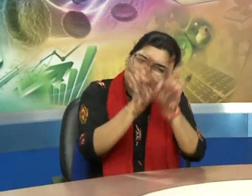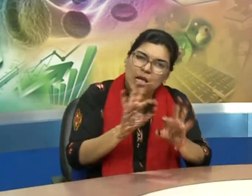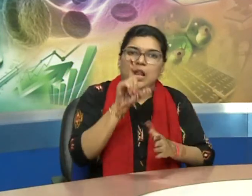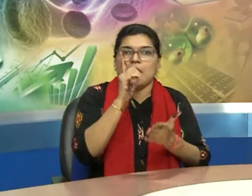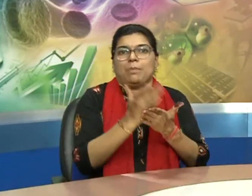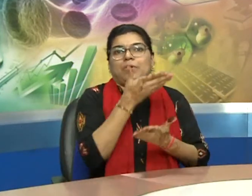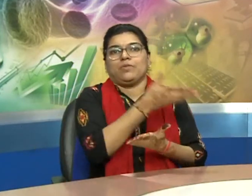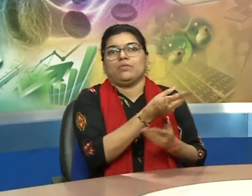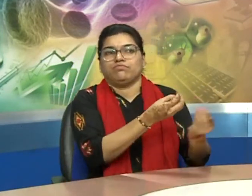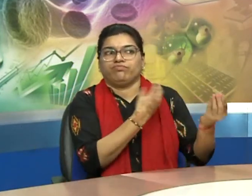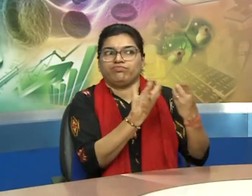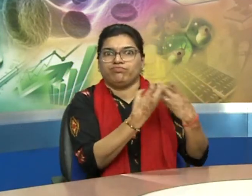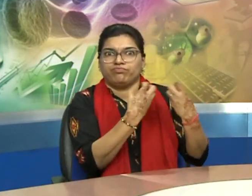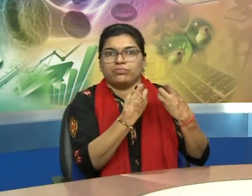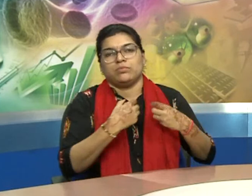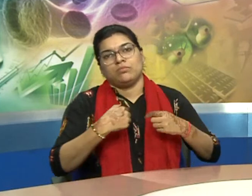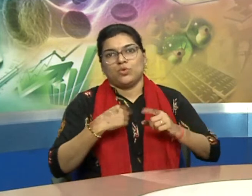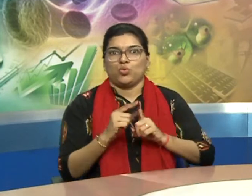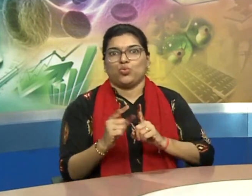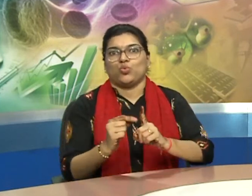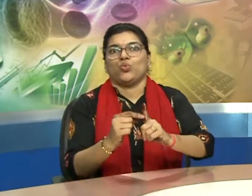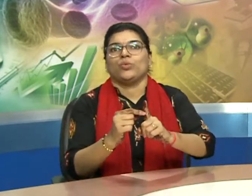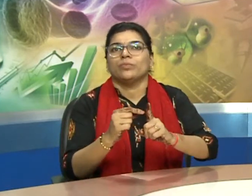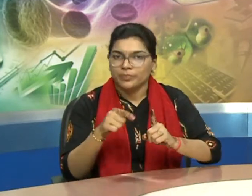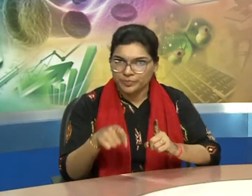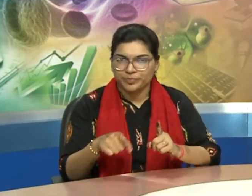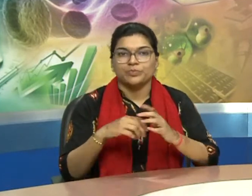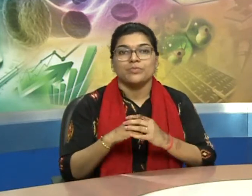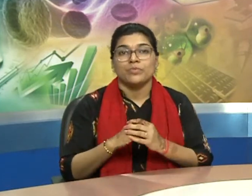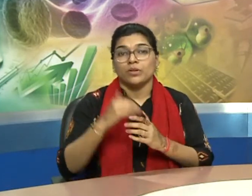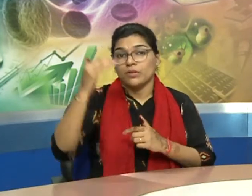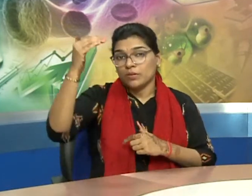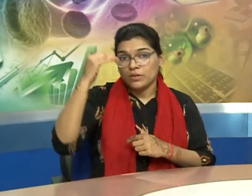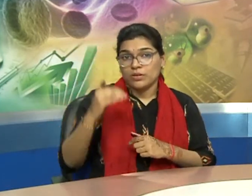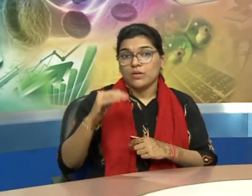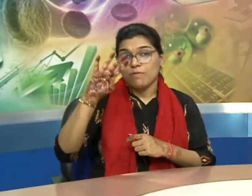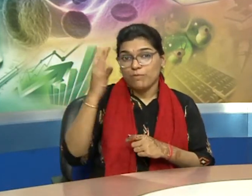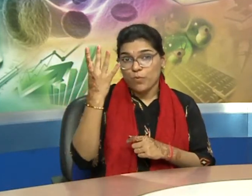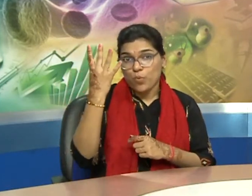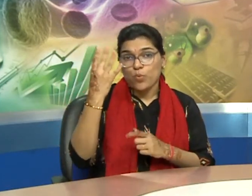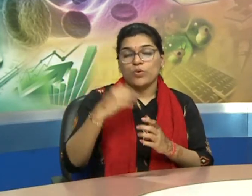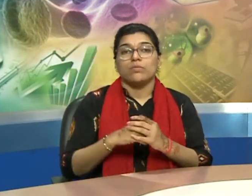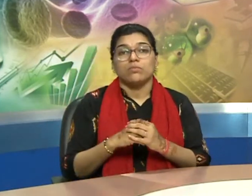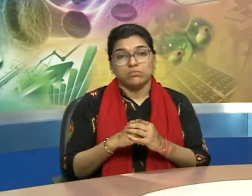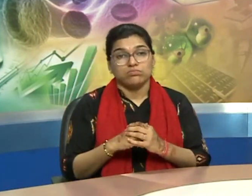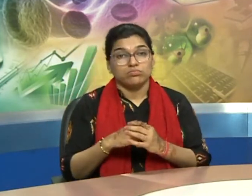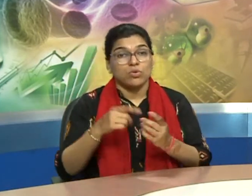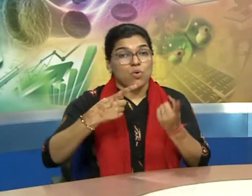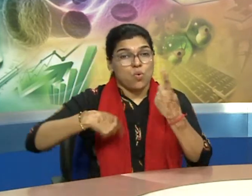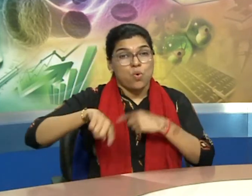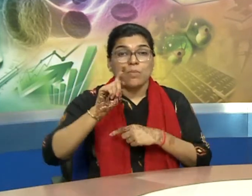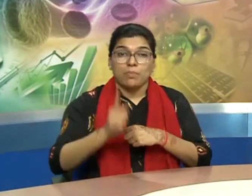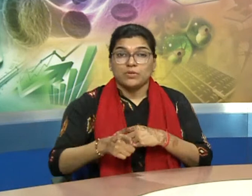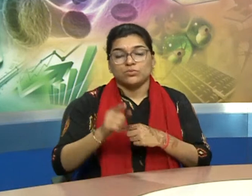So university library support them also. And beside that, there